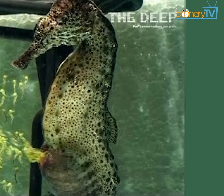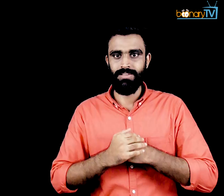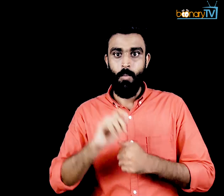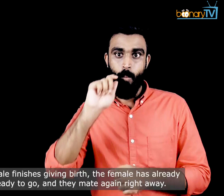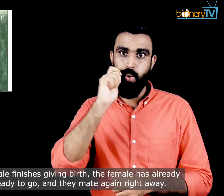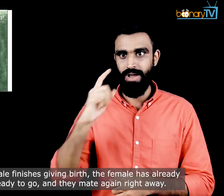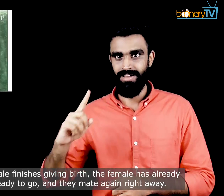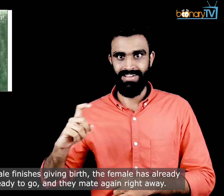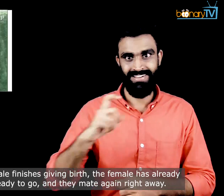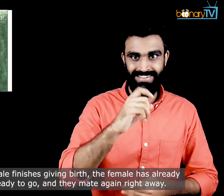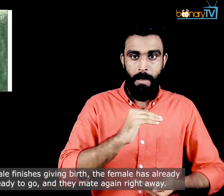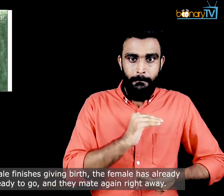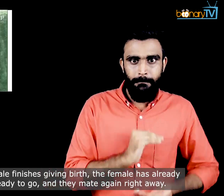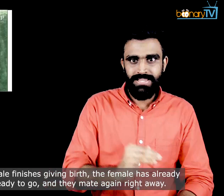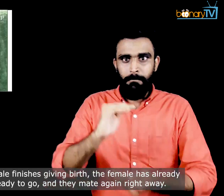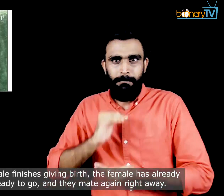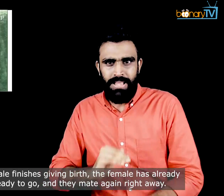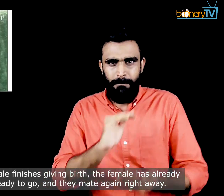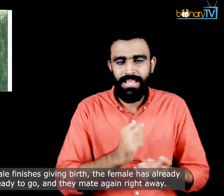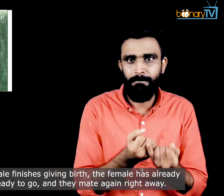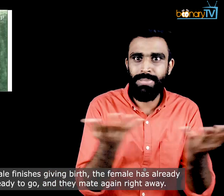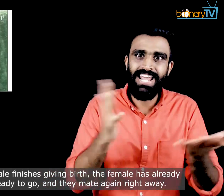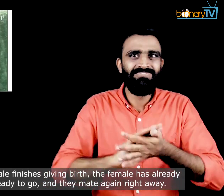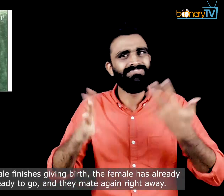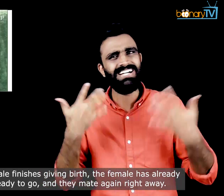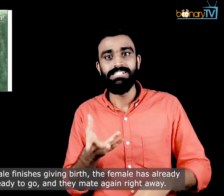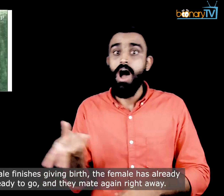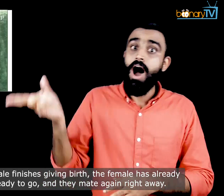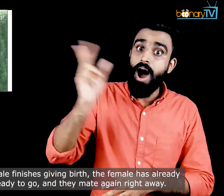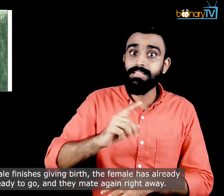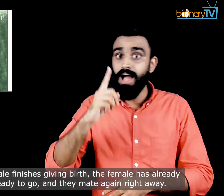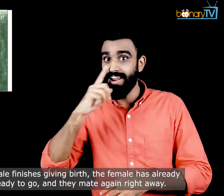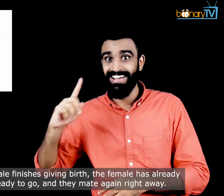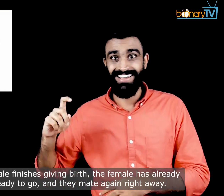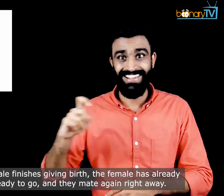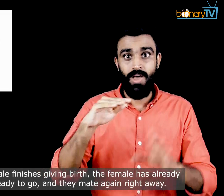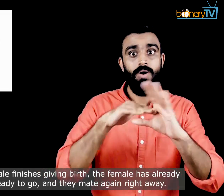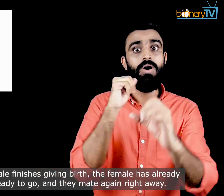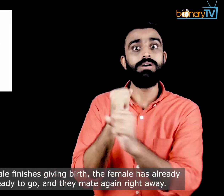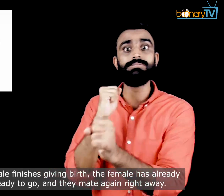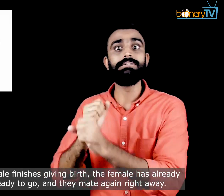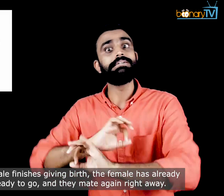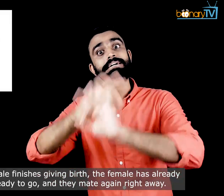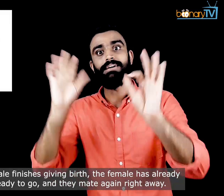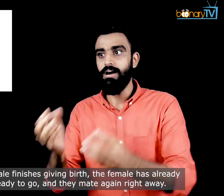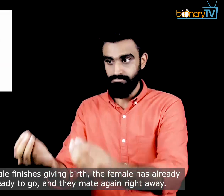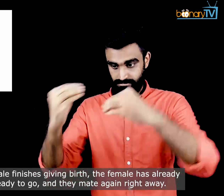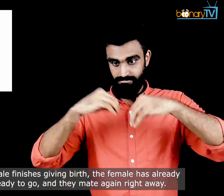By the time the male finishes giving birth, the female has already got her eggs ready to go and